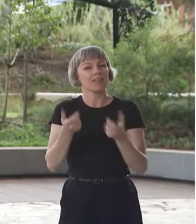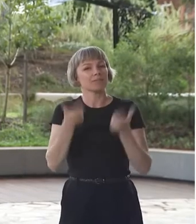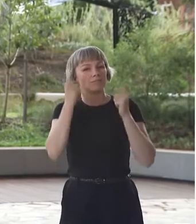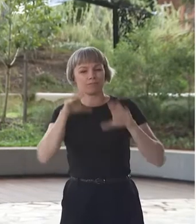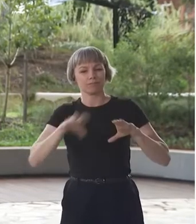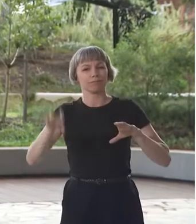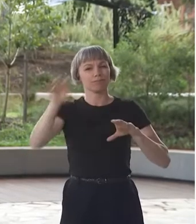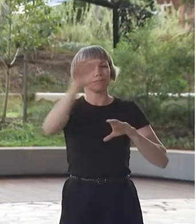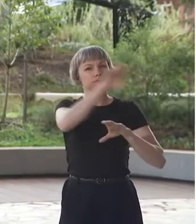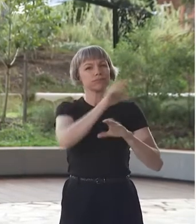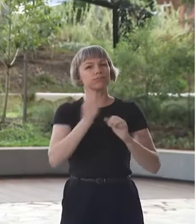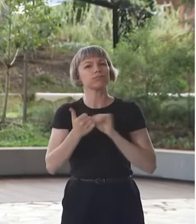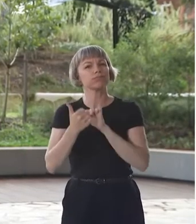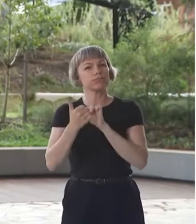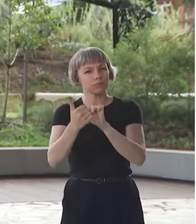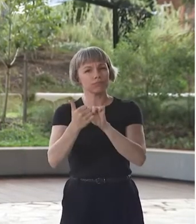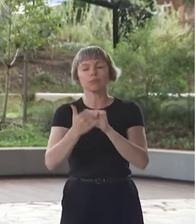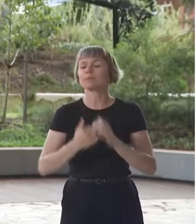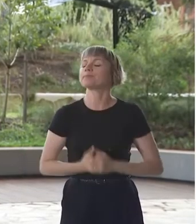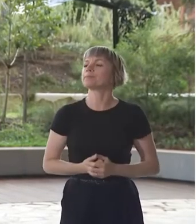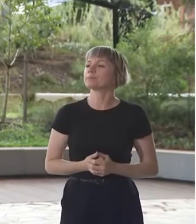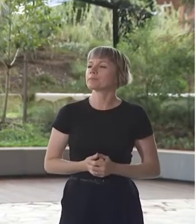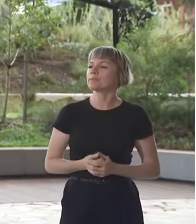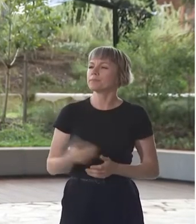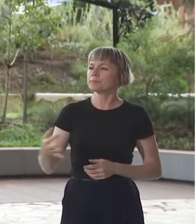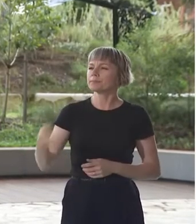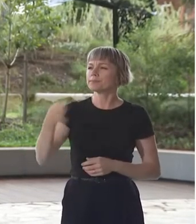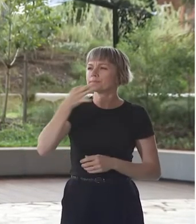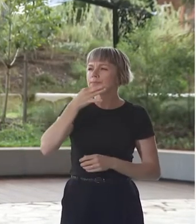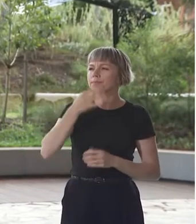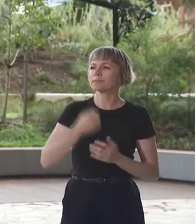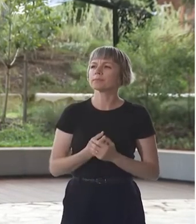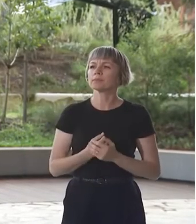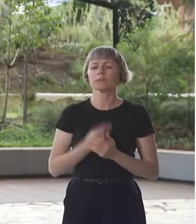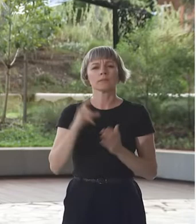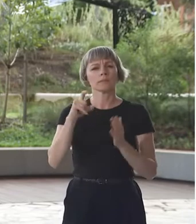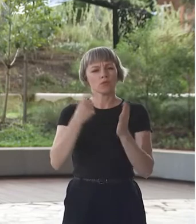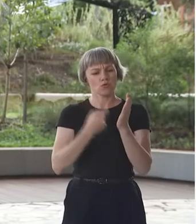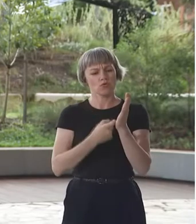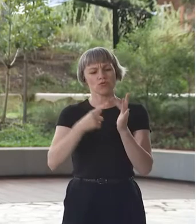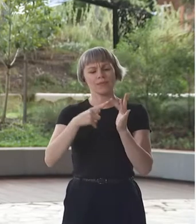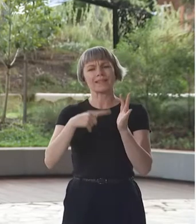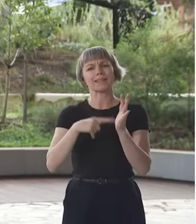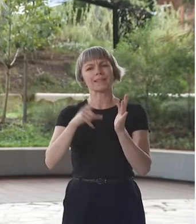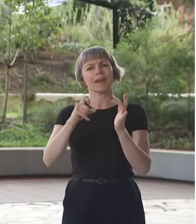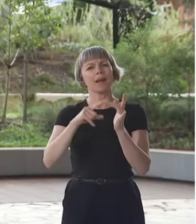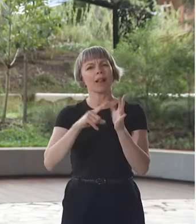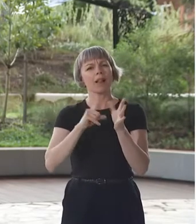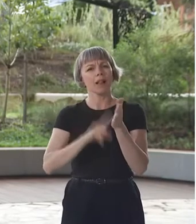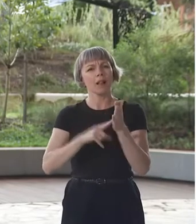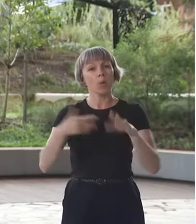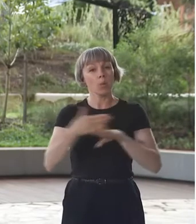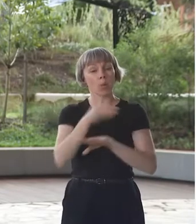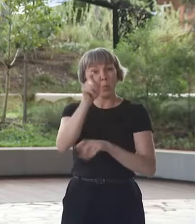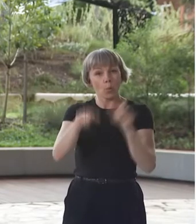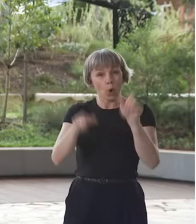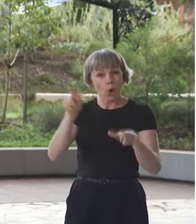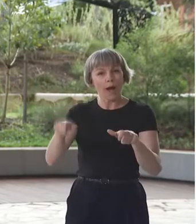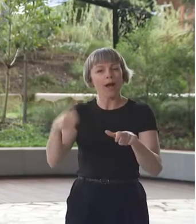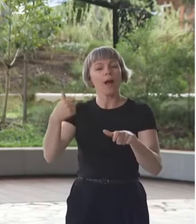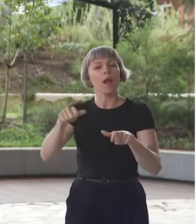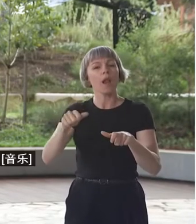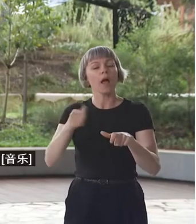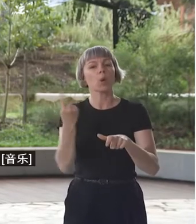Premier, with And then Chris, yeah. exemptions for critical workers, have you been given any indication as to when you expect us to put up the shelves